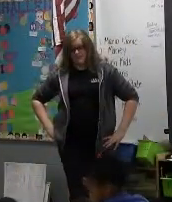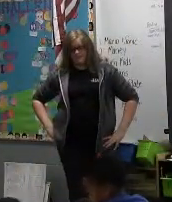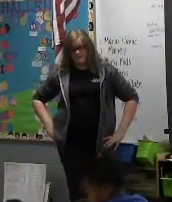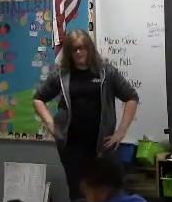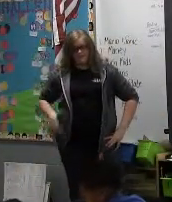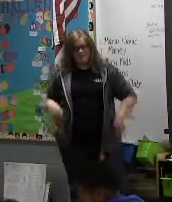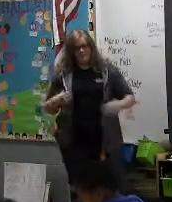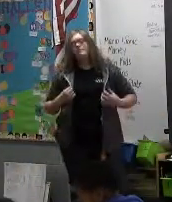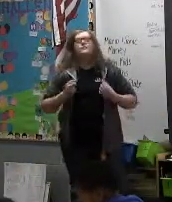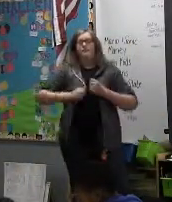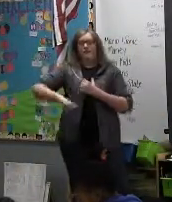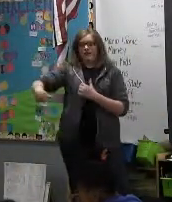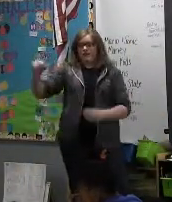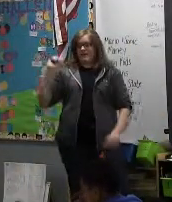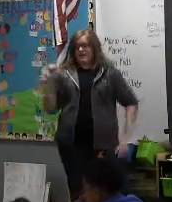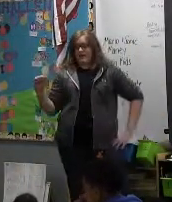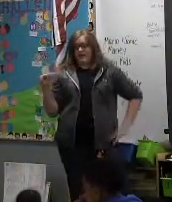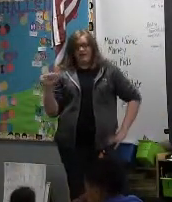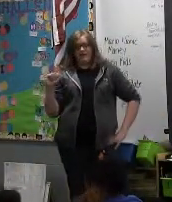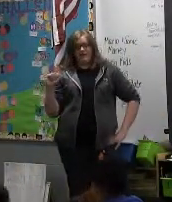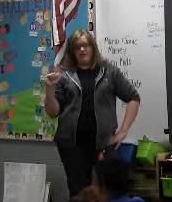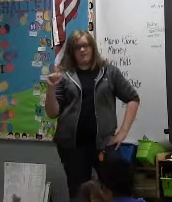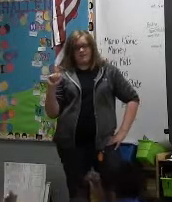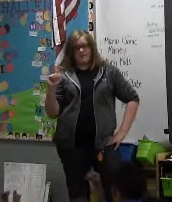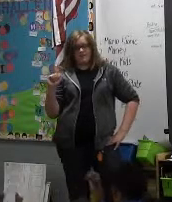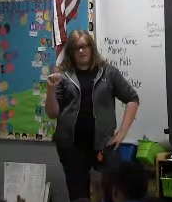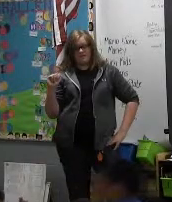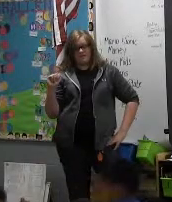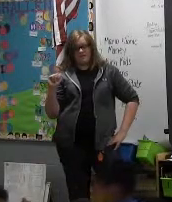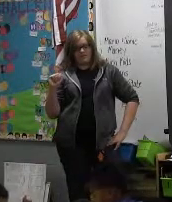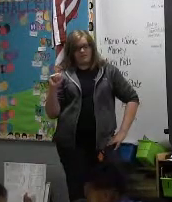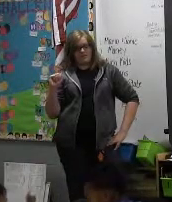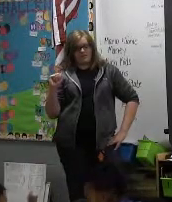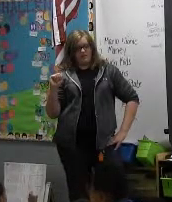Ready? All right. A,